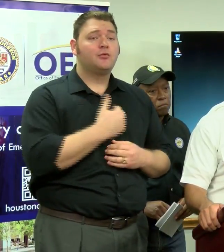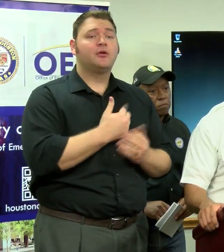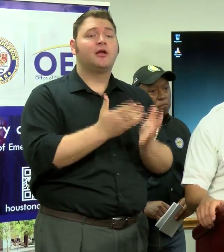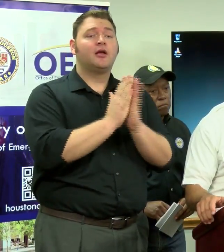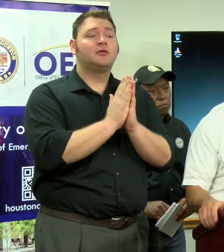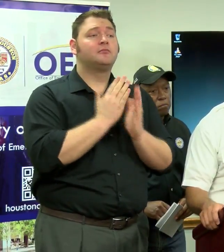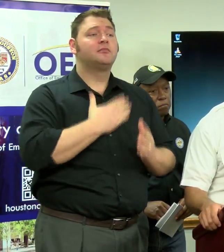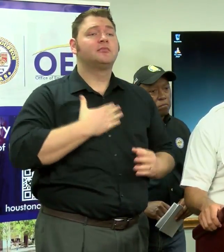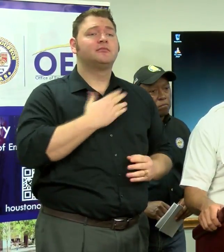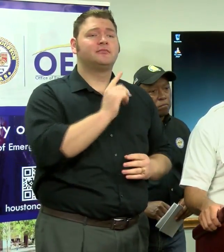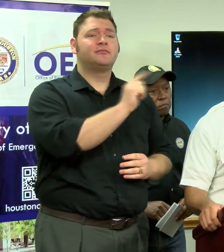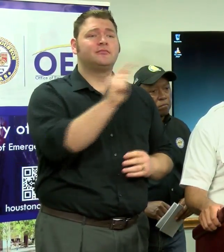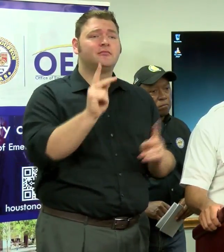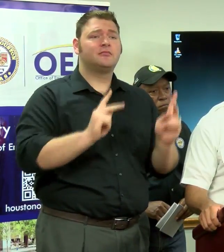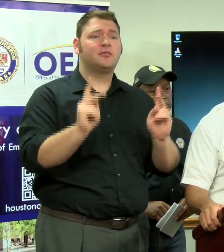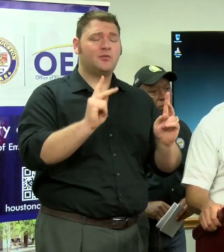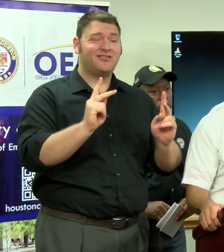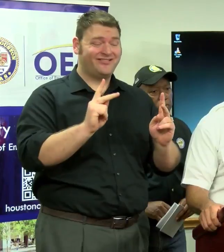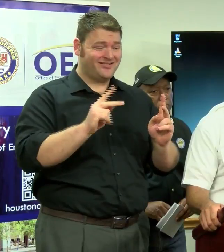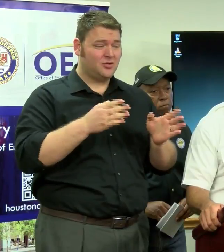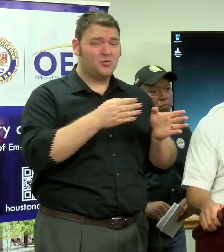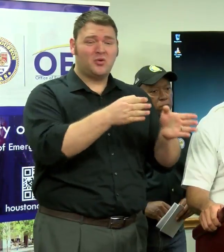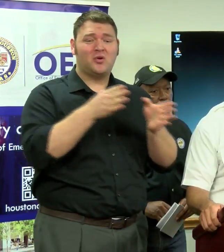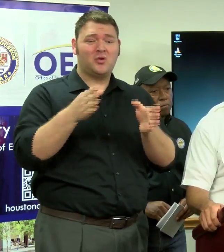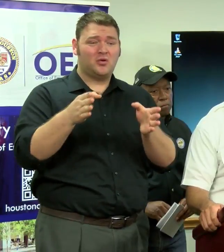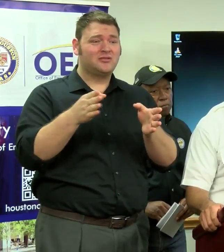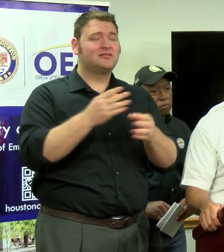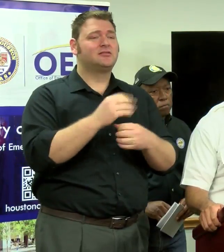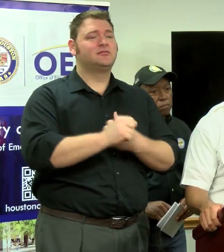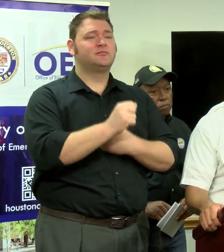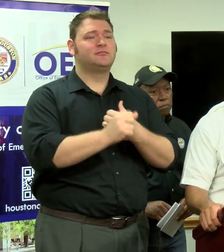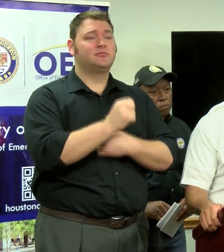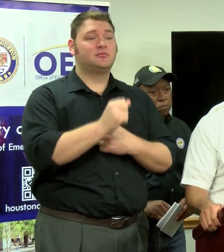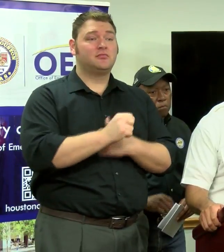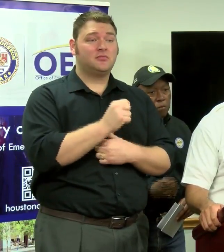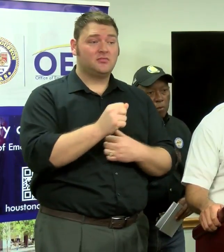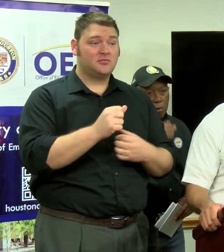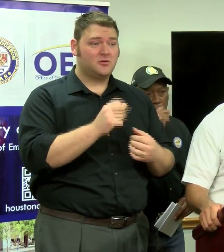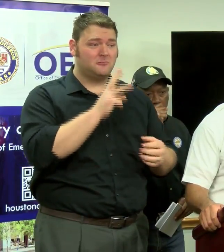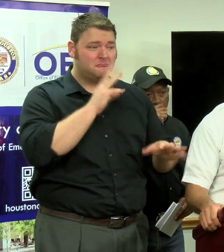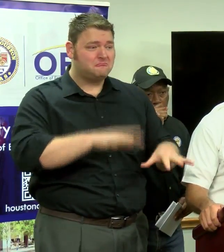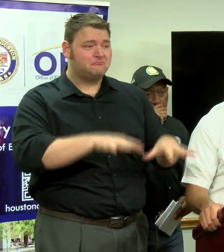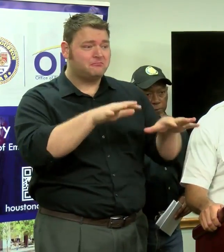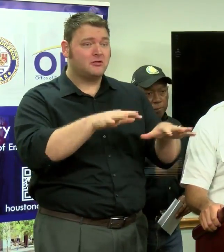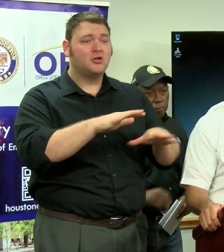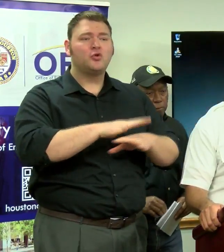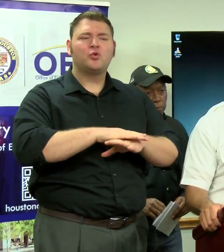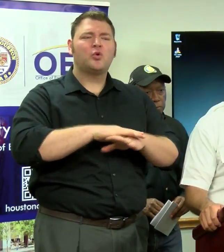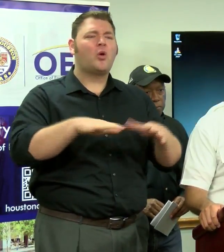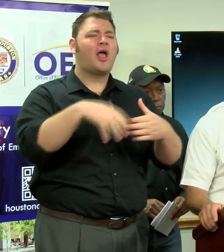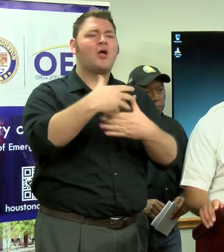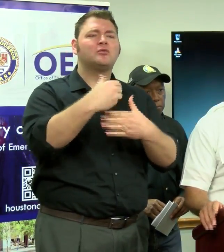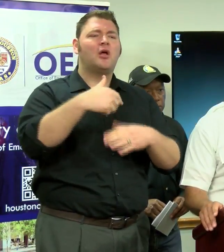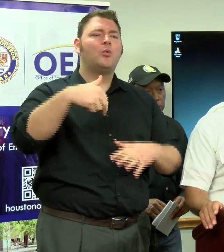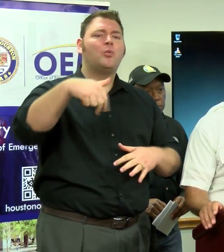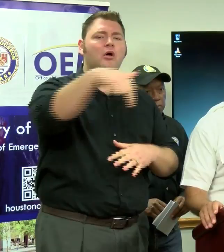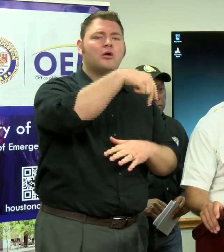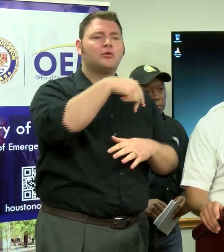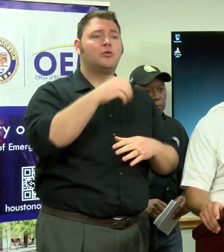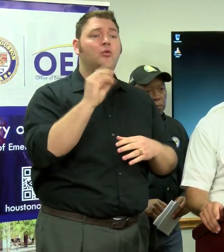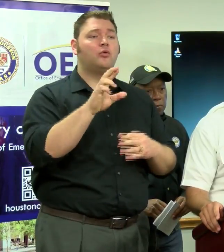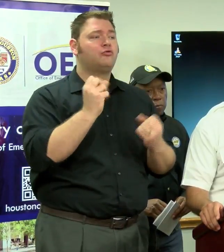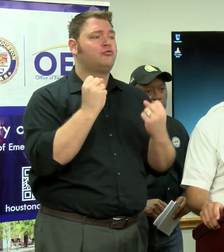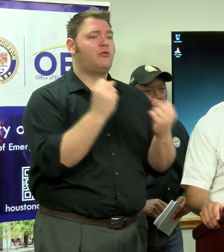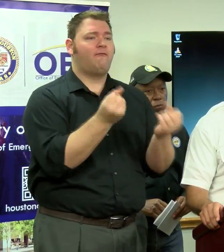again, the roads are dangerous. Stay out of the roads if you don't need to be out driving around or walking around. It's very difficult to assess the